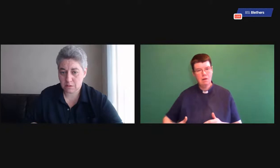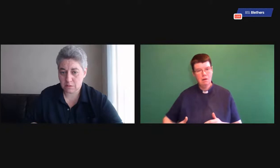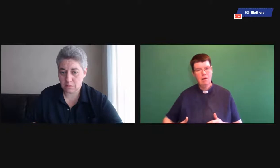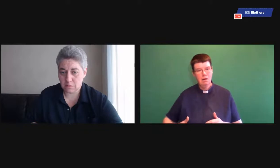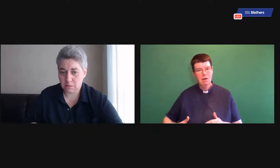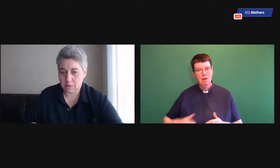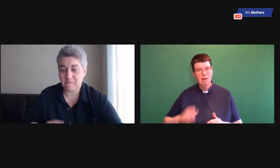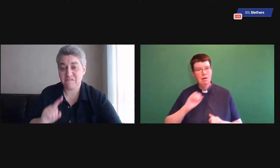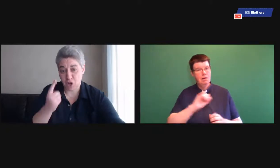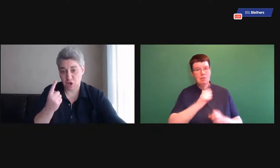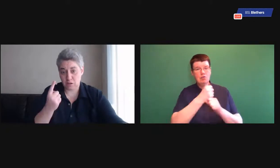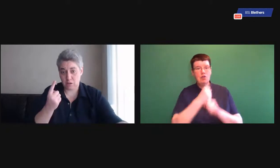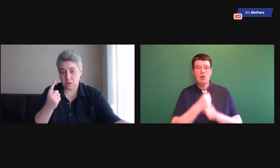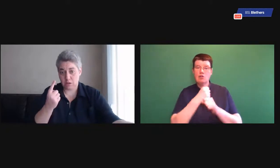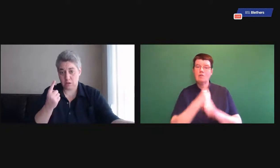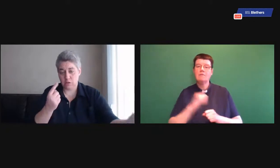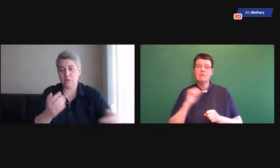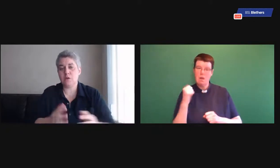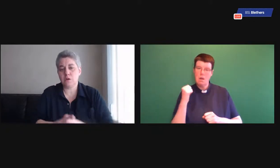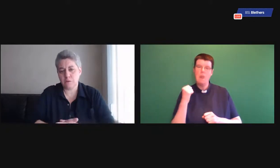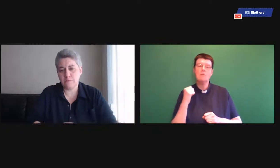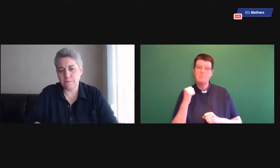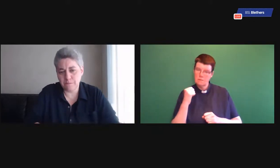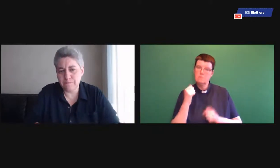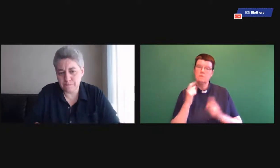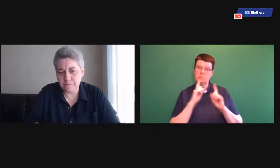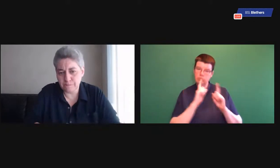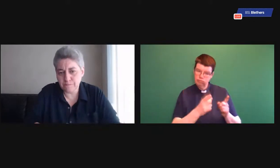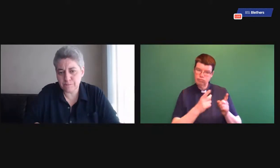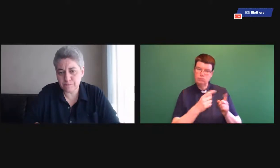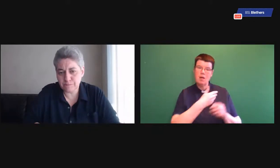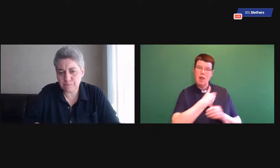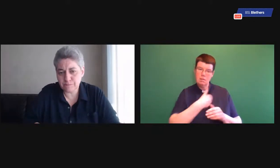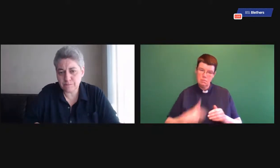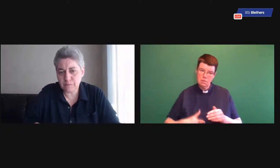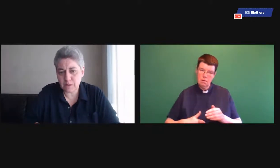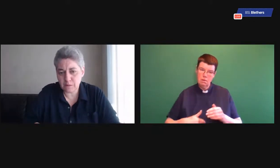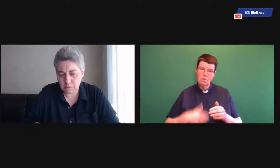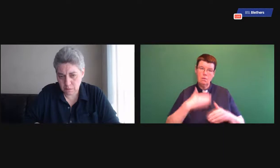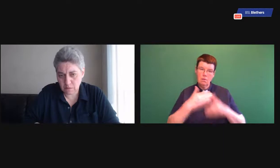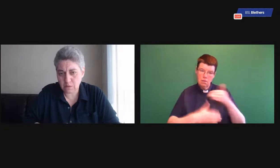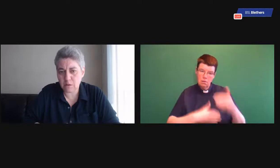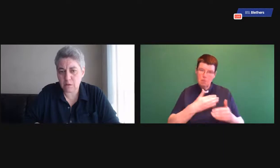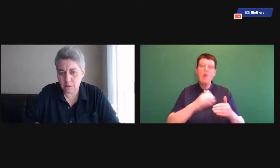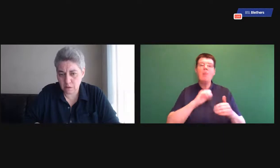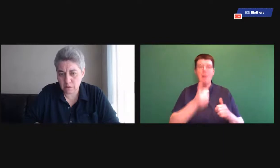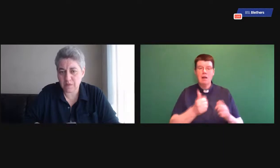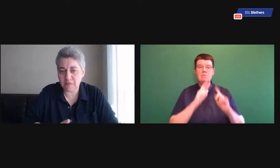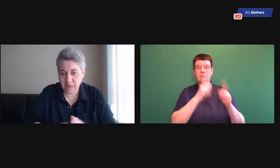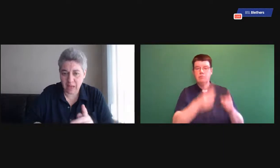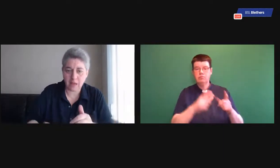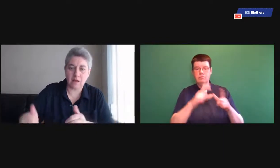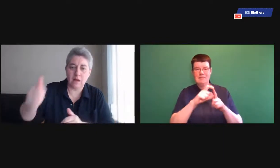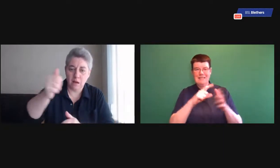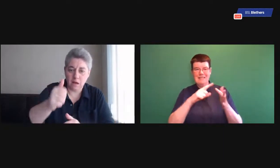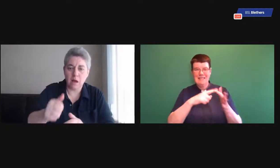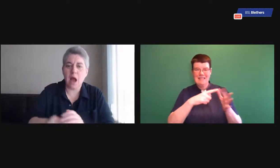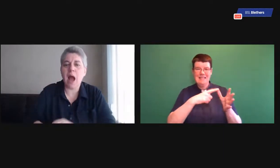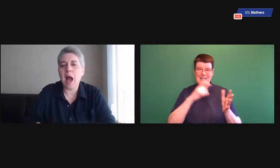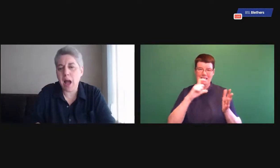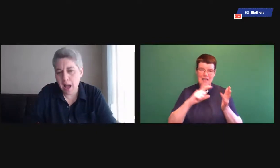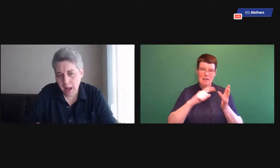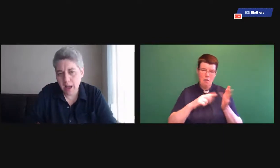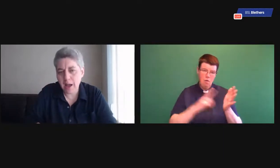elder. A minister must be an elder, so That's how